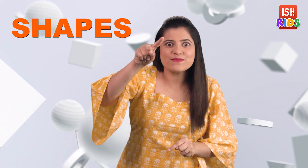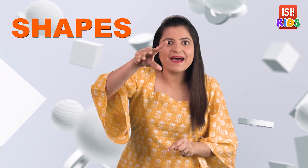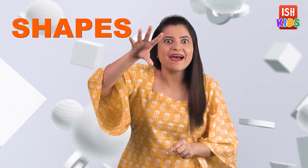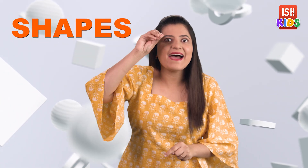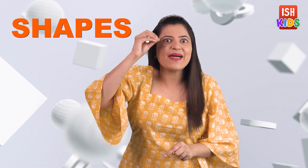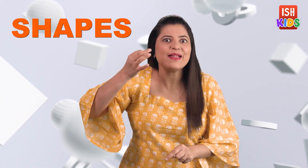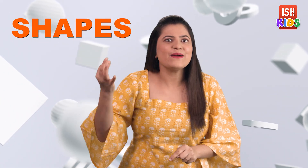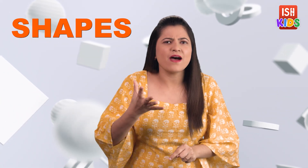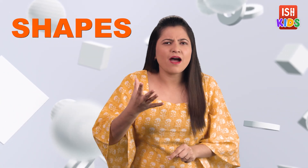shapes.